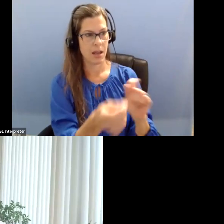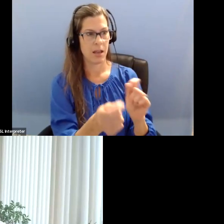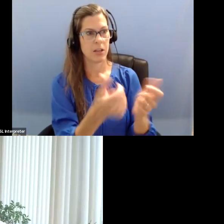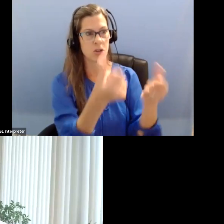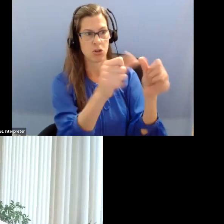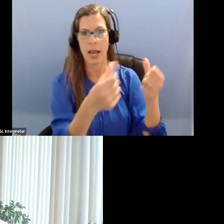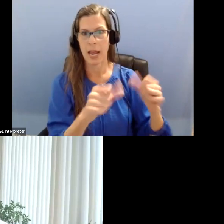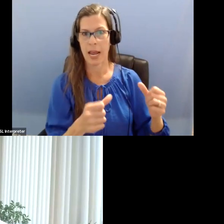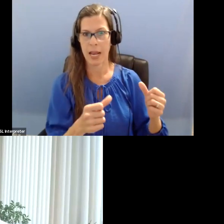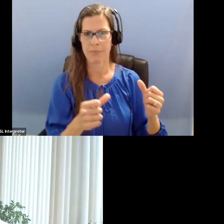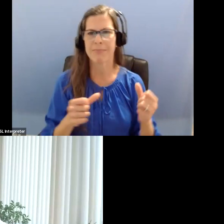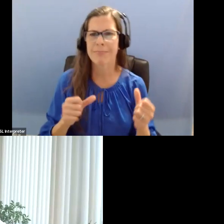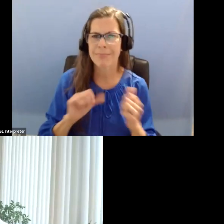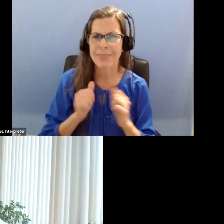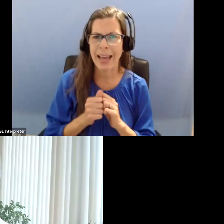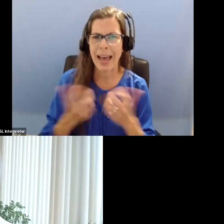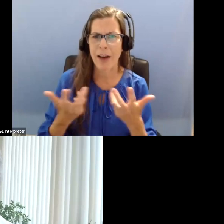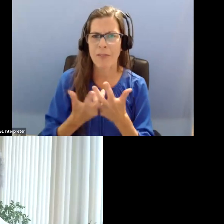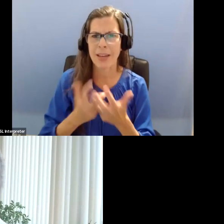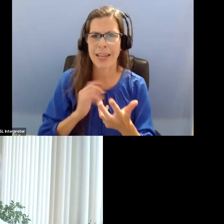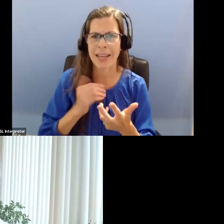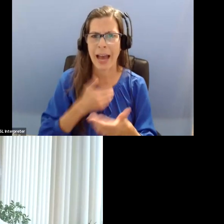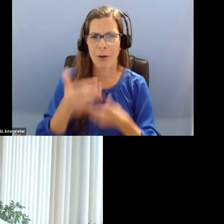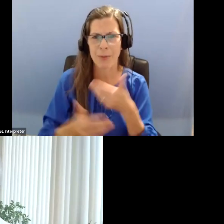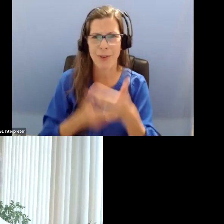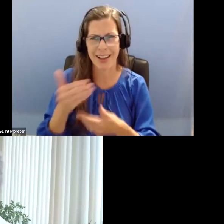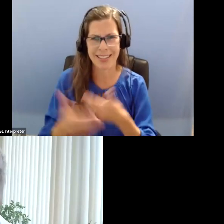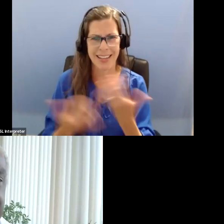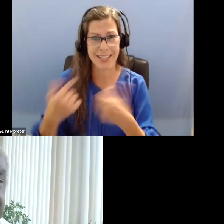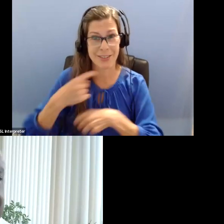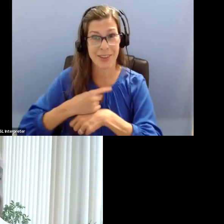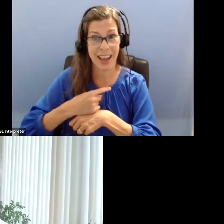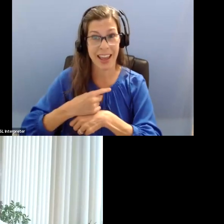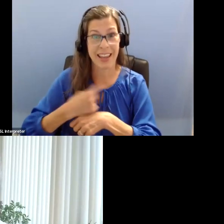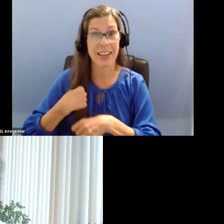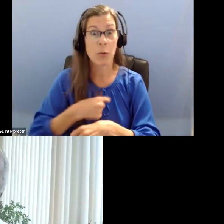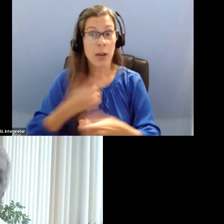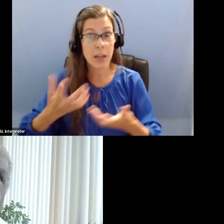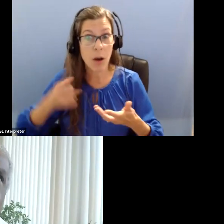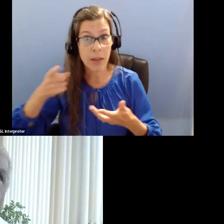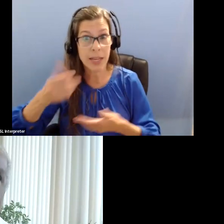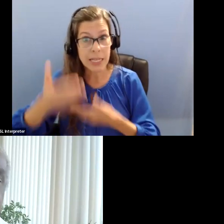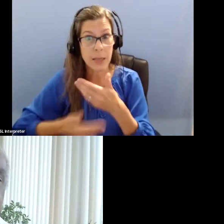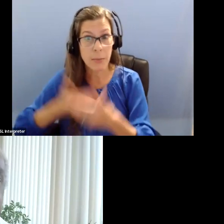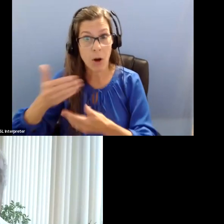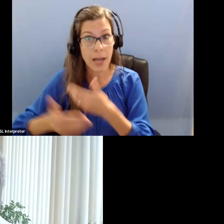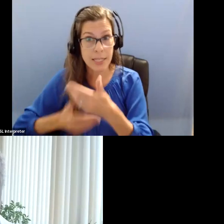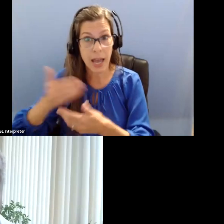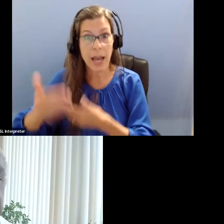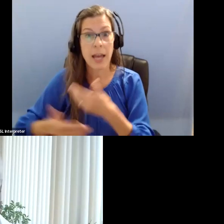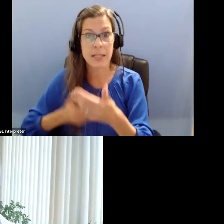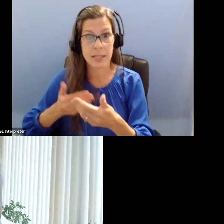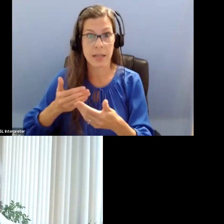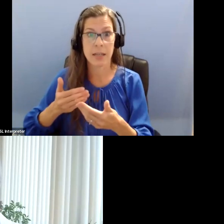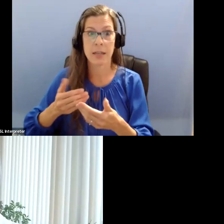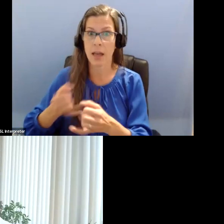process that we're in? I think the relevance is that for as much as we would like this process to be one where we are making